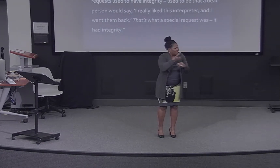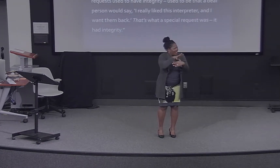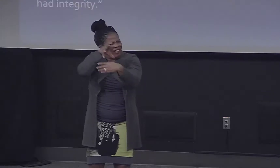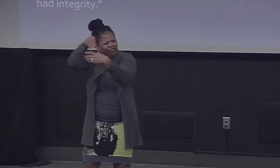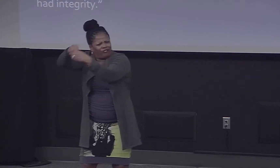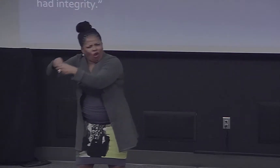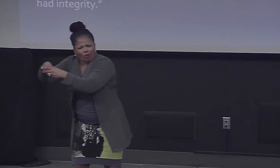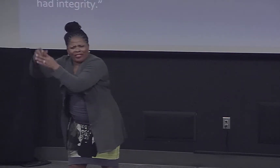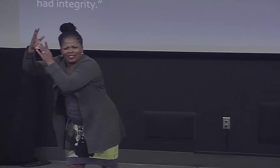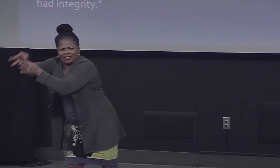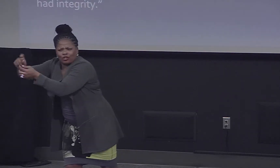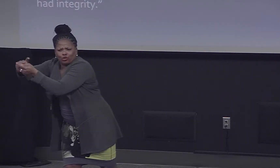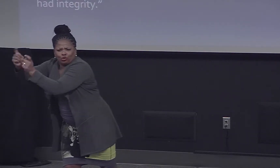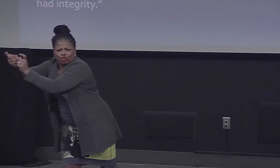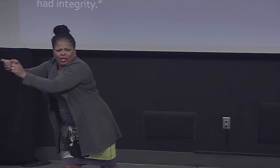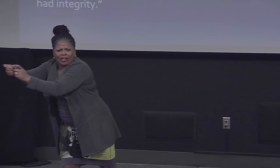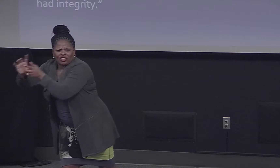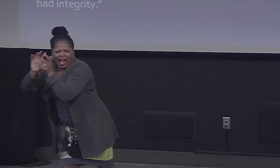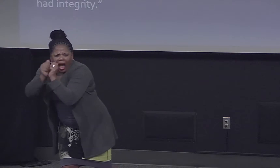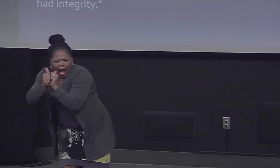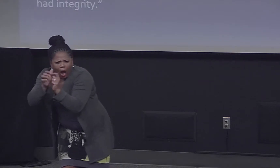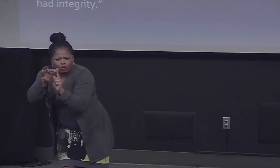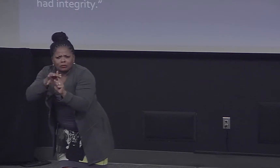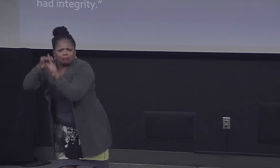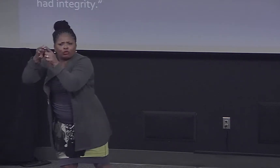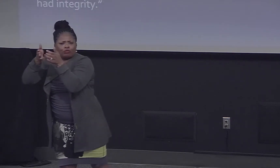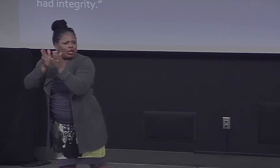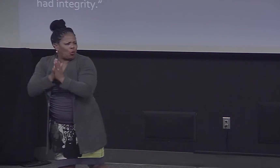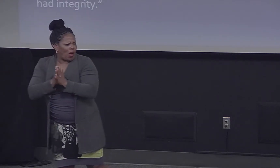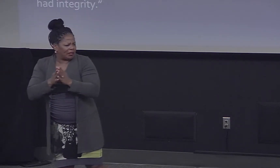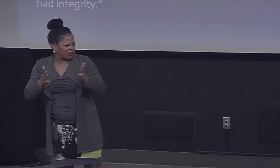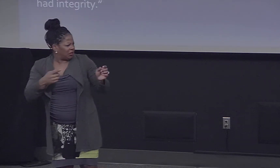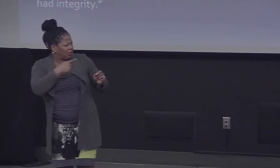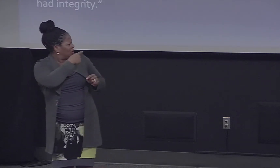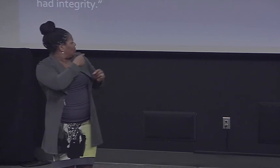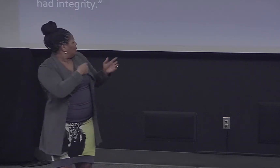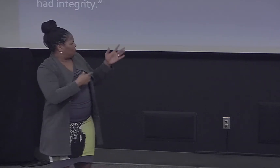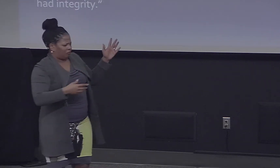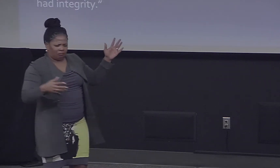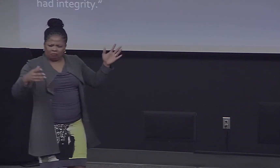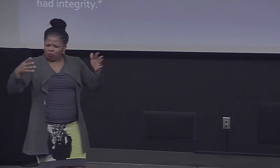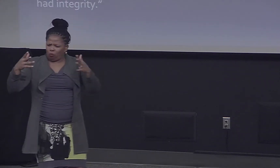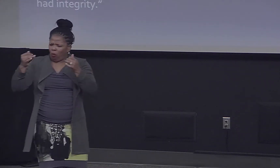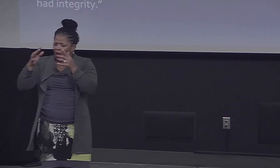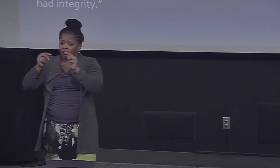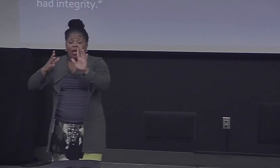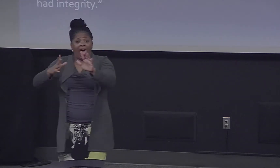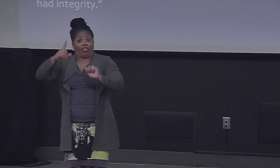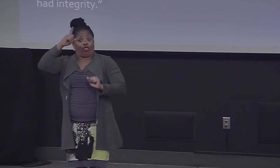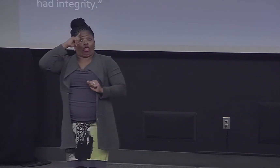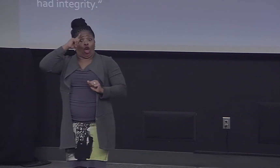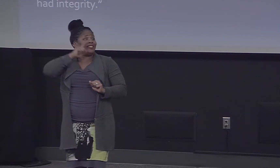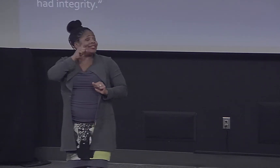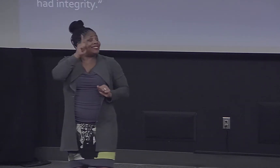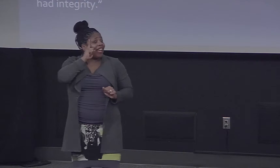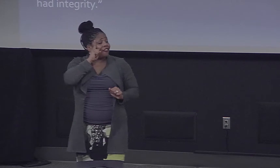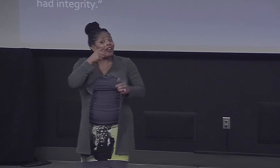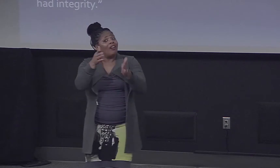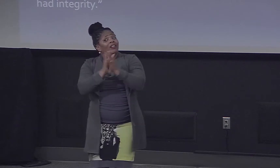Interpreters felt the change, but weren't involved with the decision-making process of how this change was made and where these special requests were